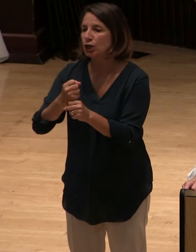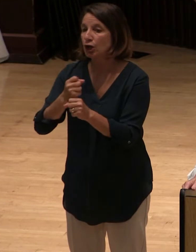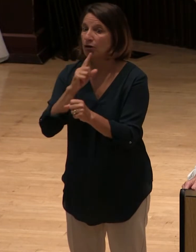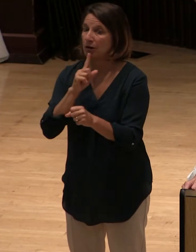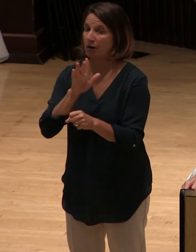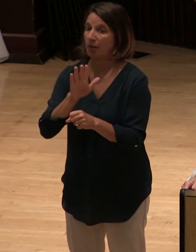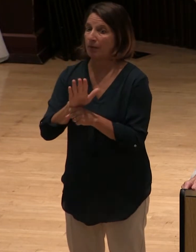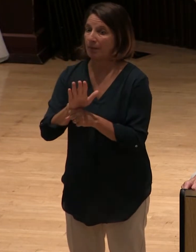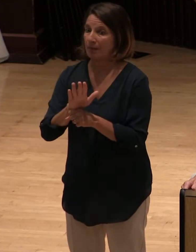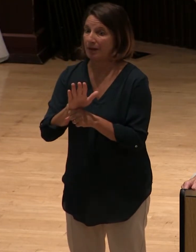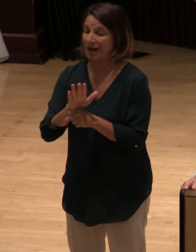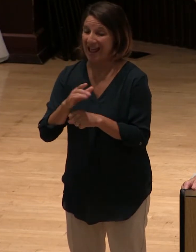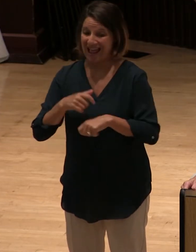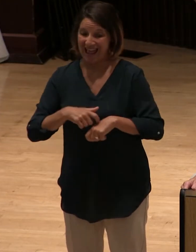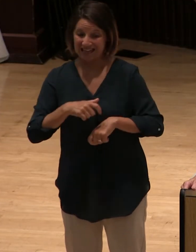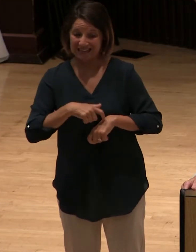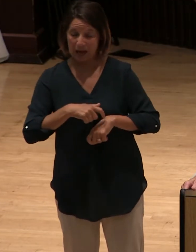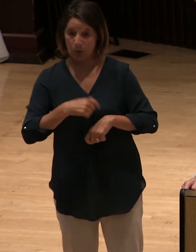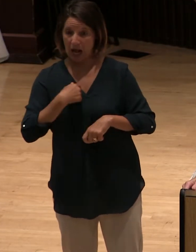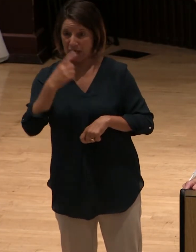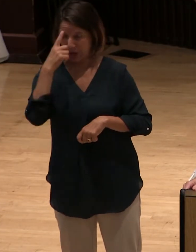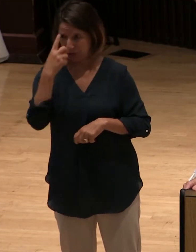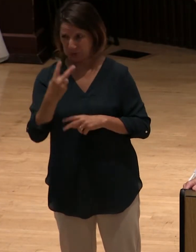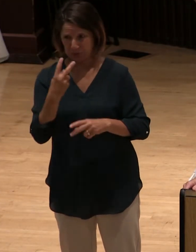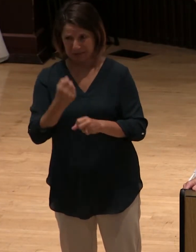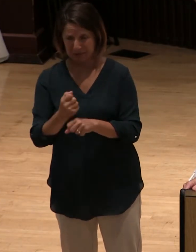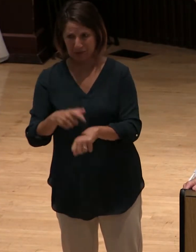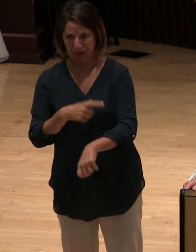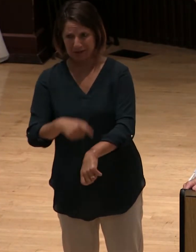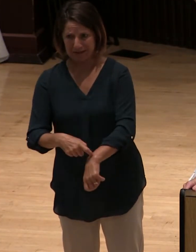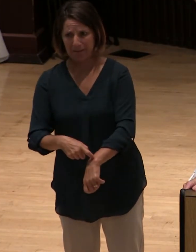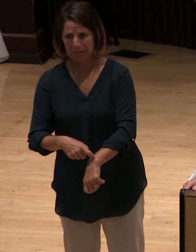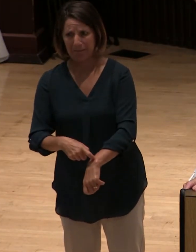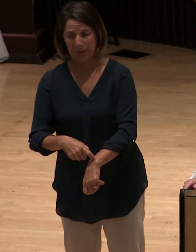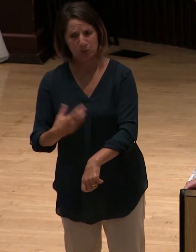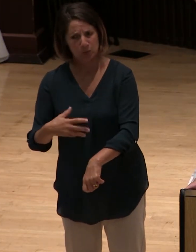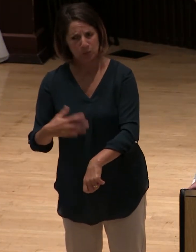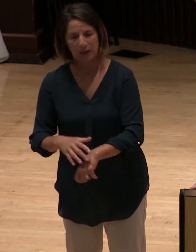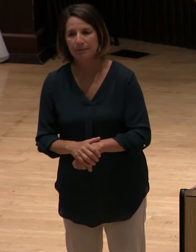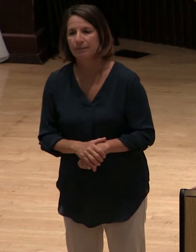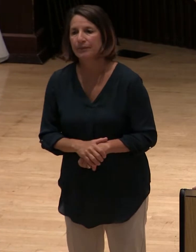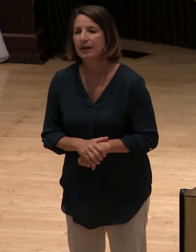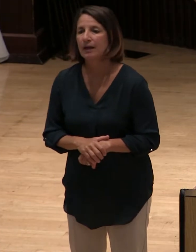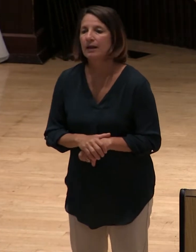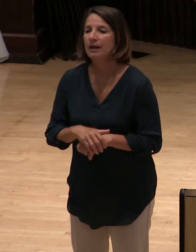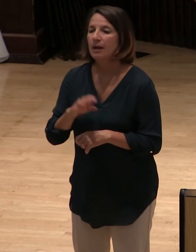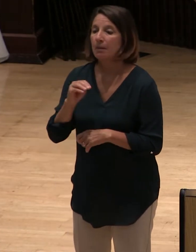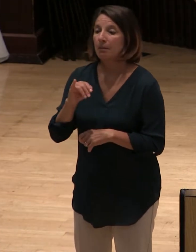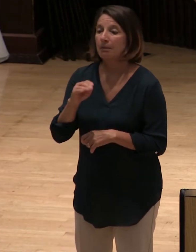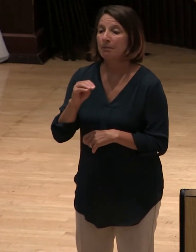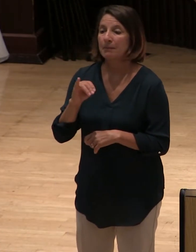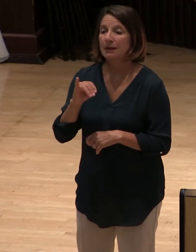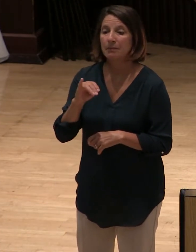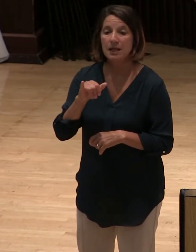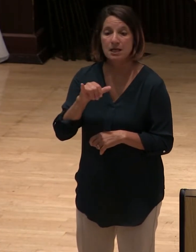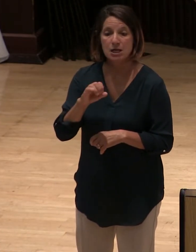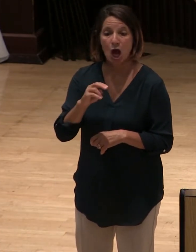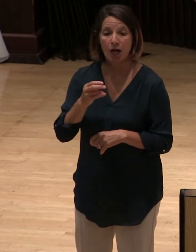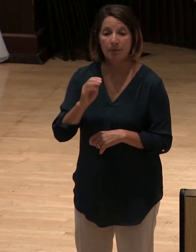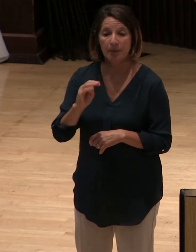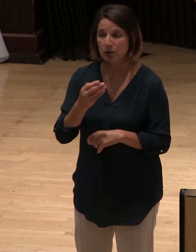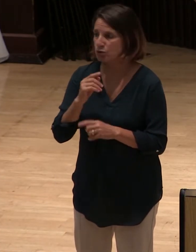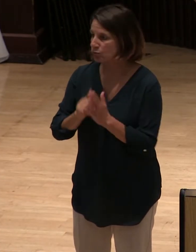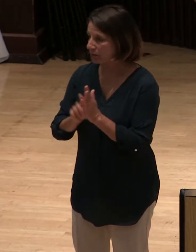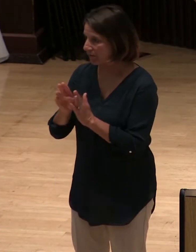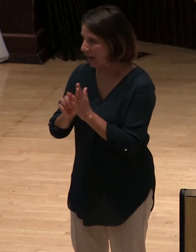a time when I thought 2 years was really a long time. So I worked with Mimi Youngman to develop our religious ed program, and